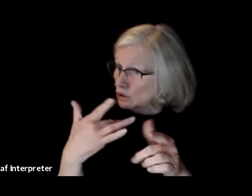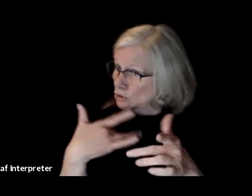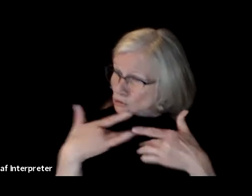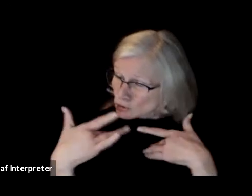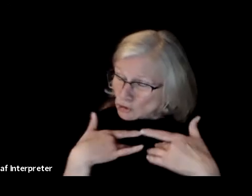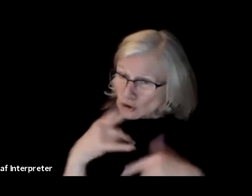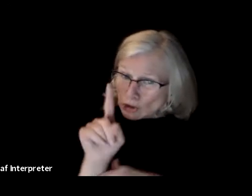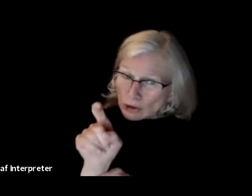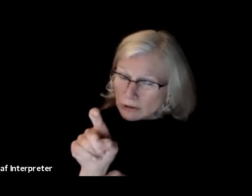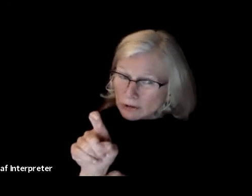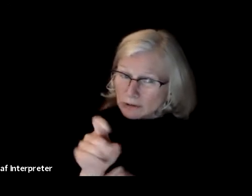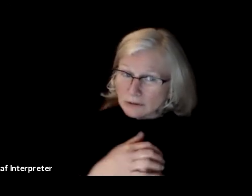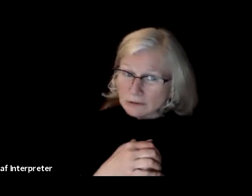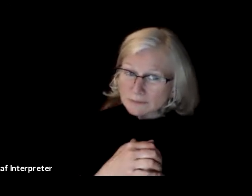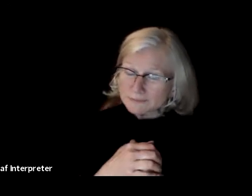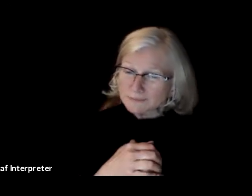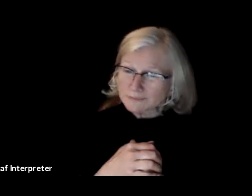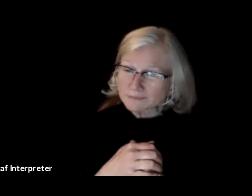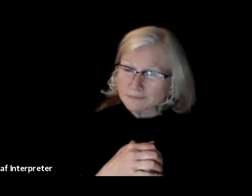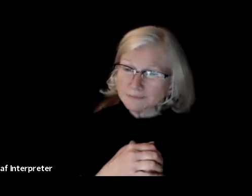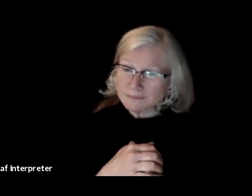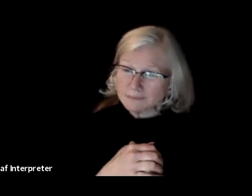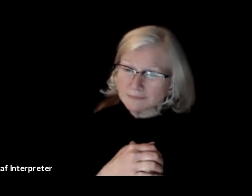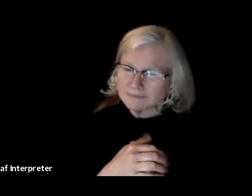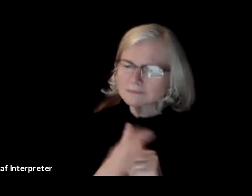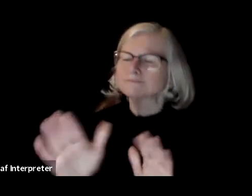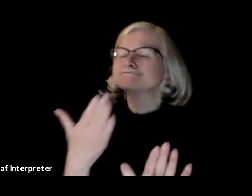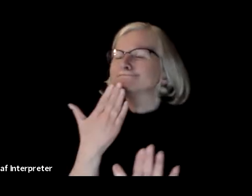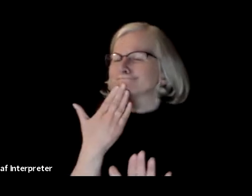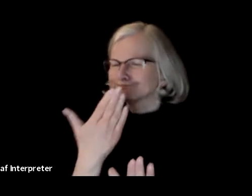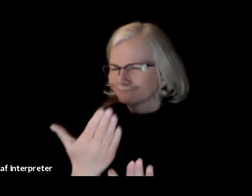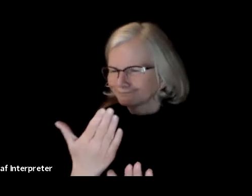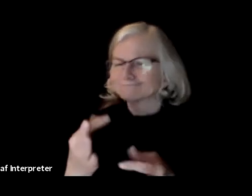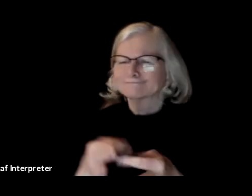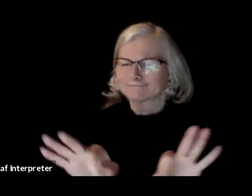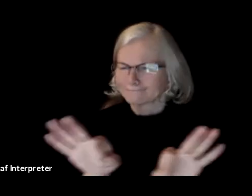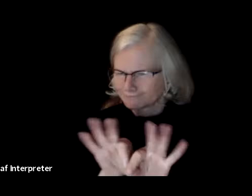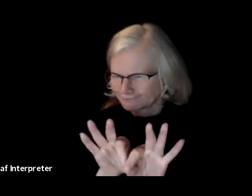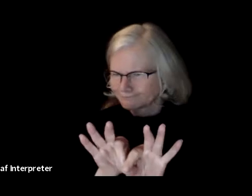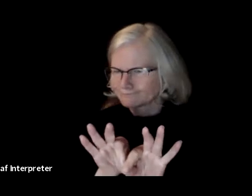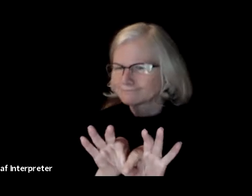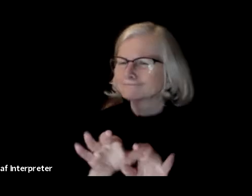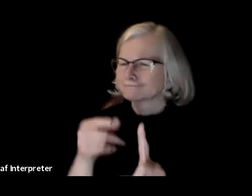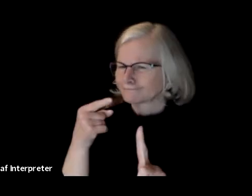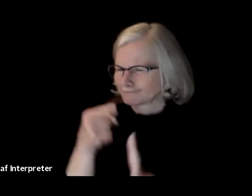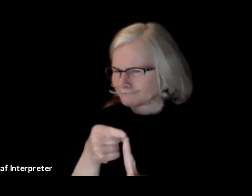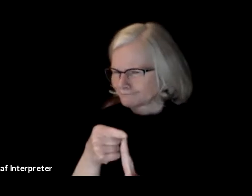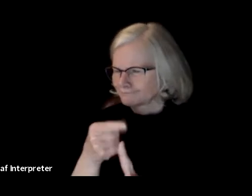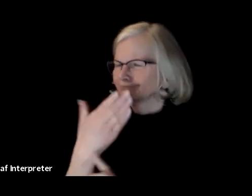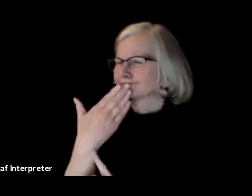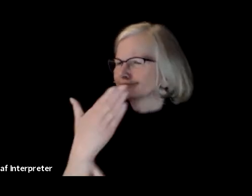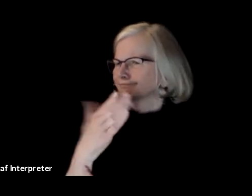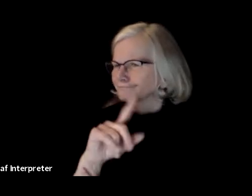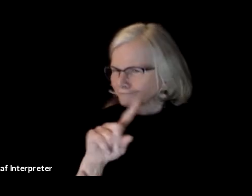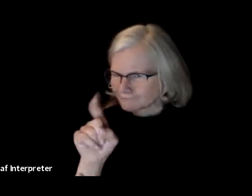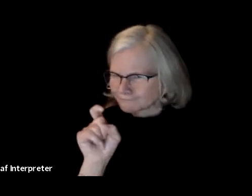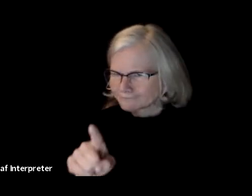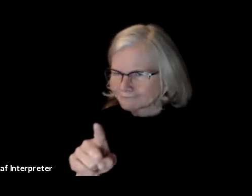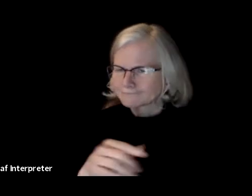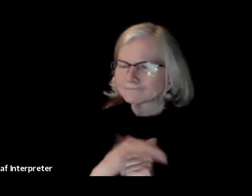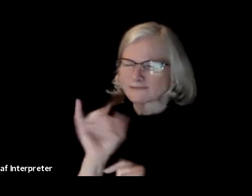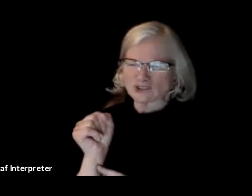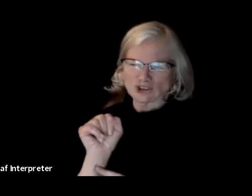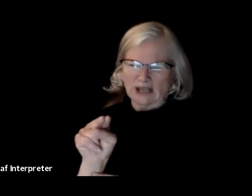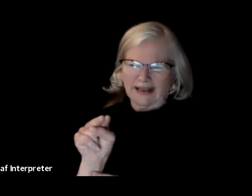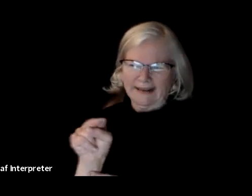Well, thank you, Bill. That's a really important point and question. This is Jan. And I